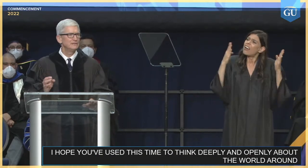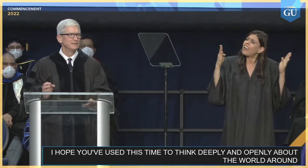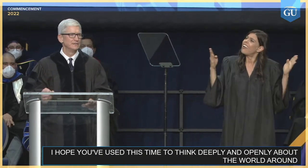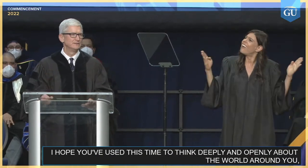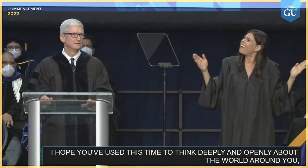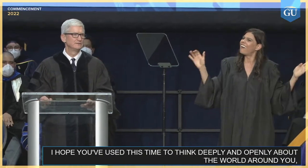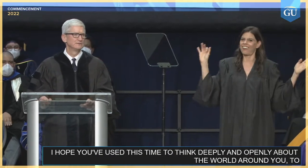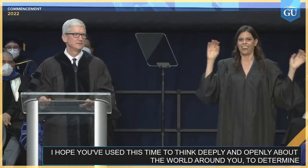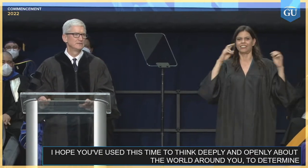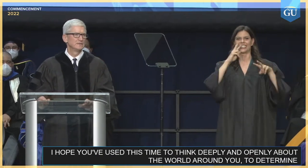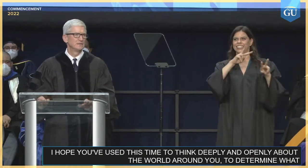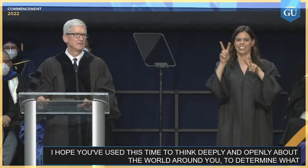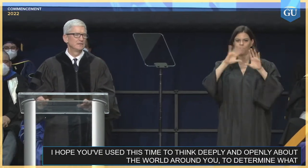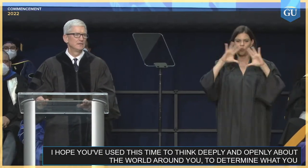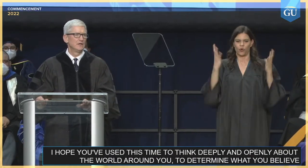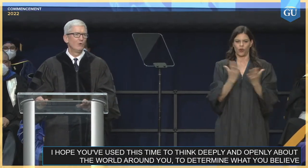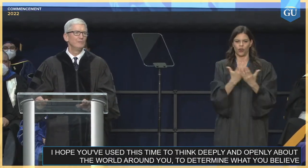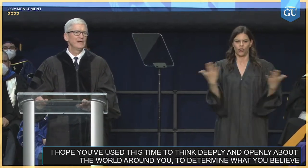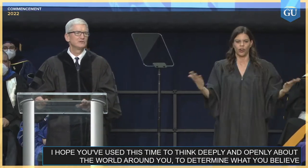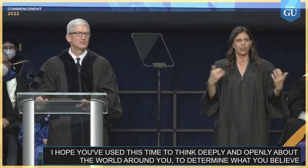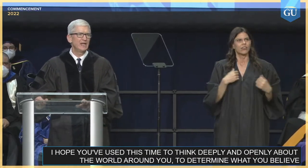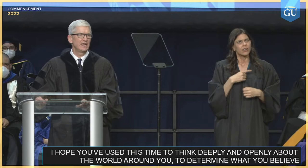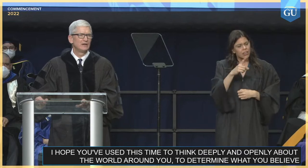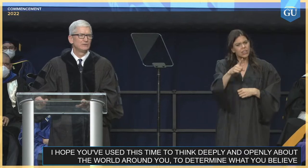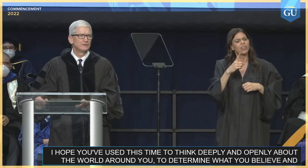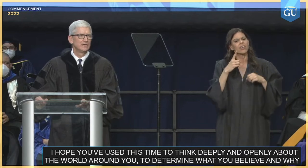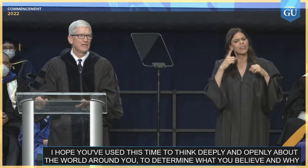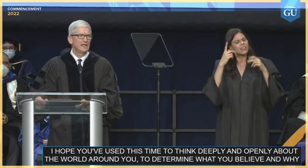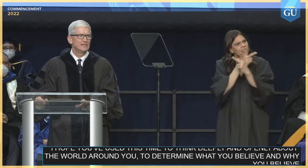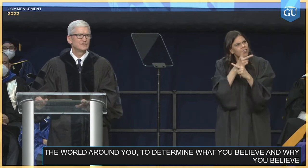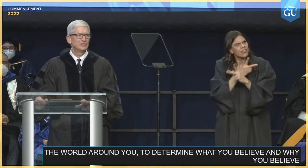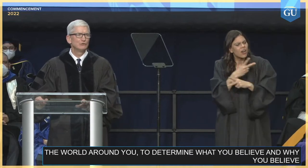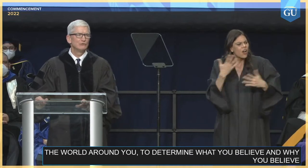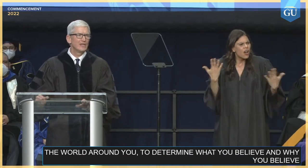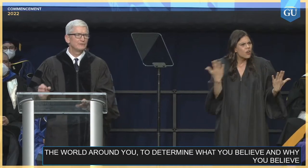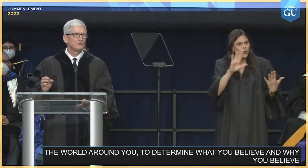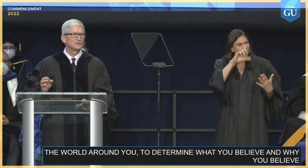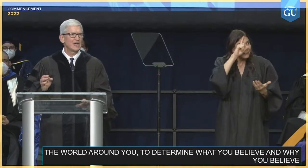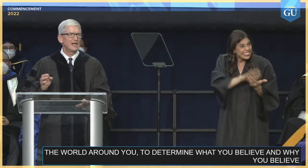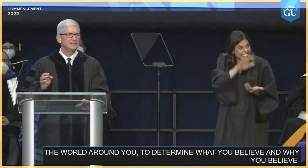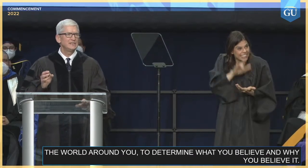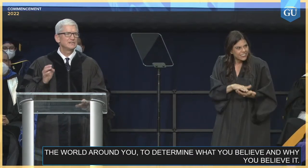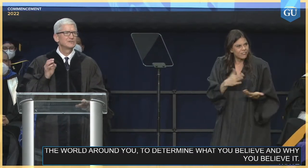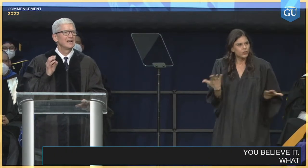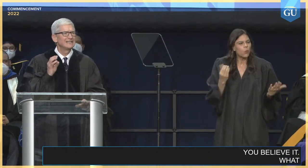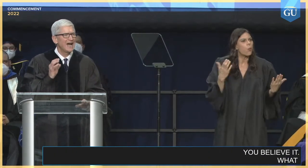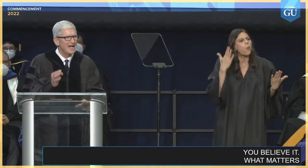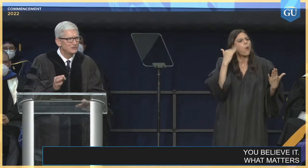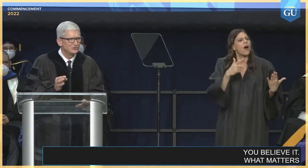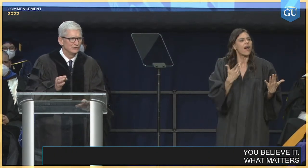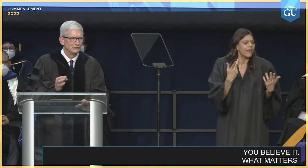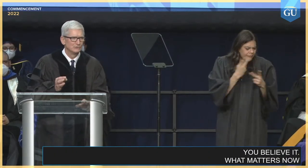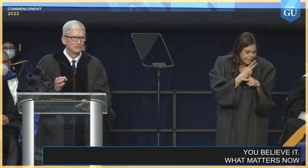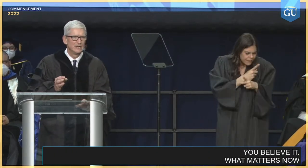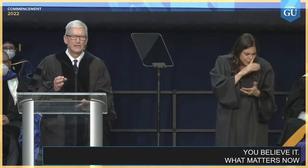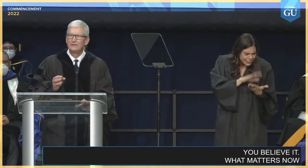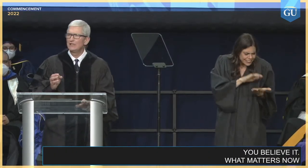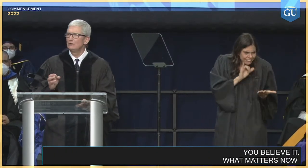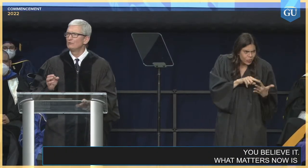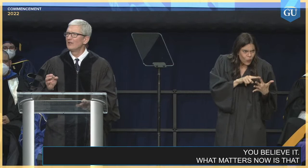it. What matters now is that you let those ideas guide you, that you let